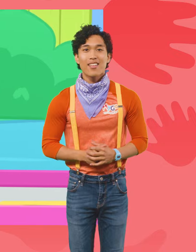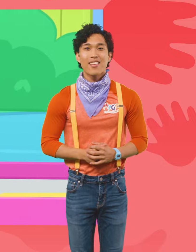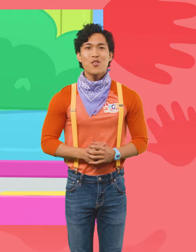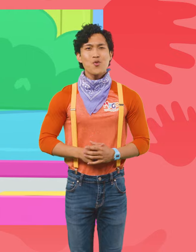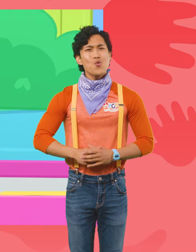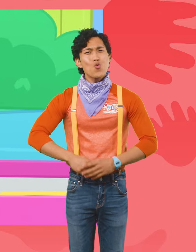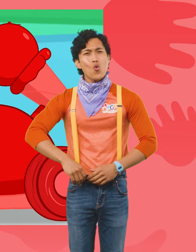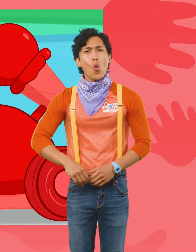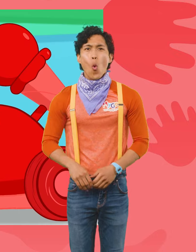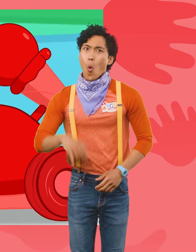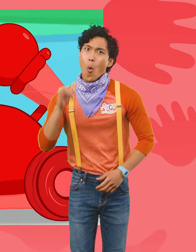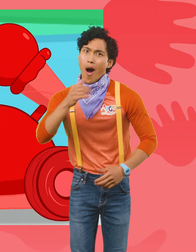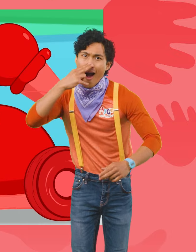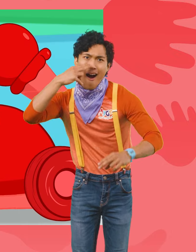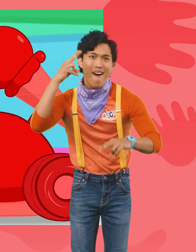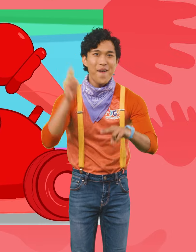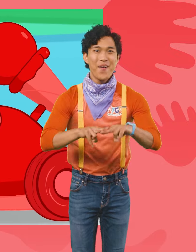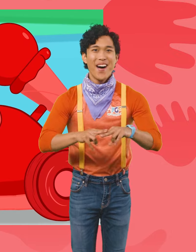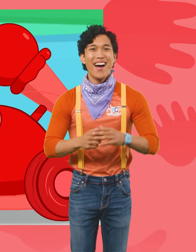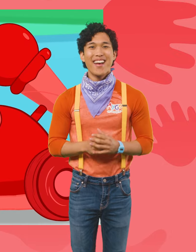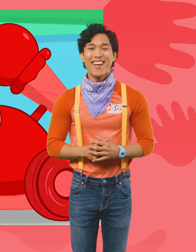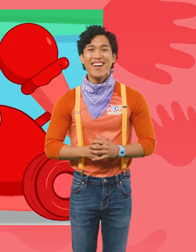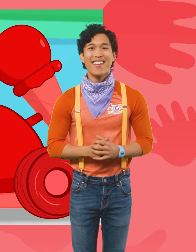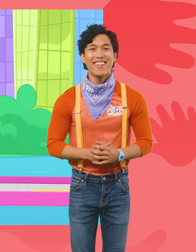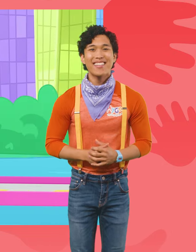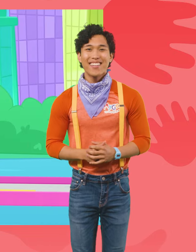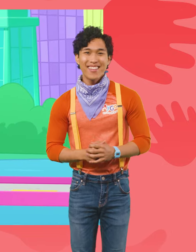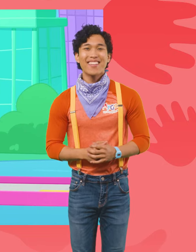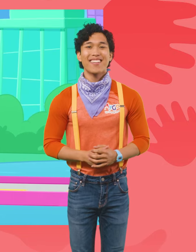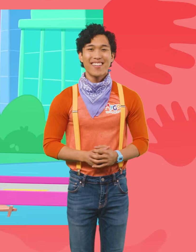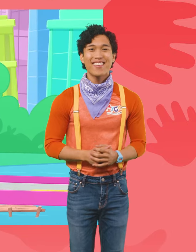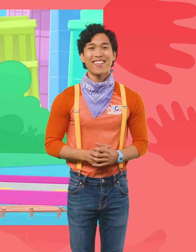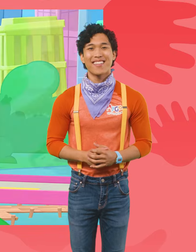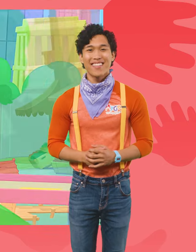Ah, woo! That was fun.